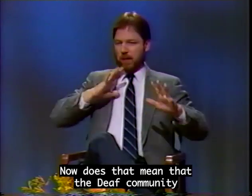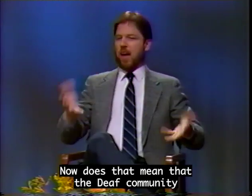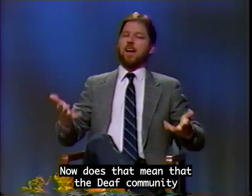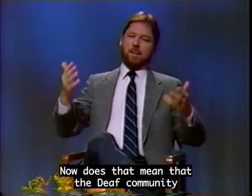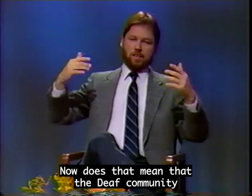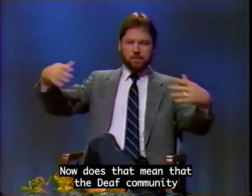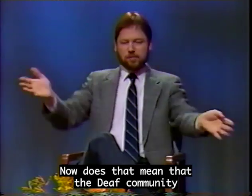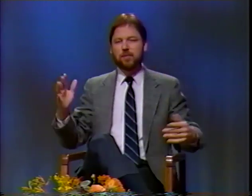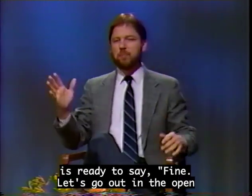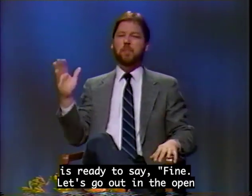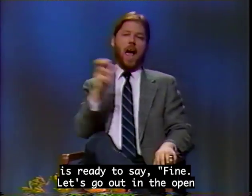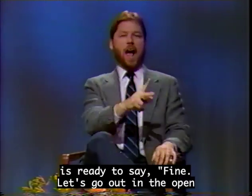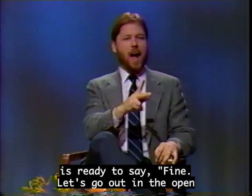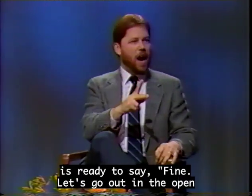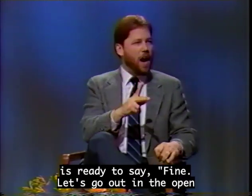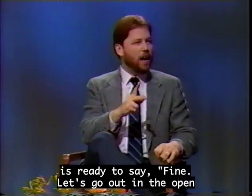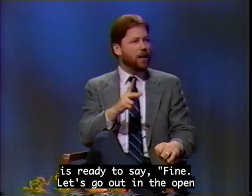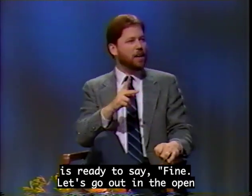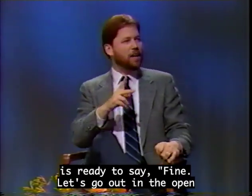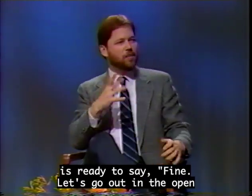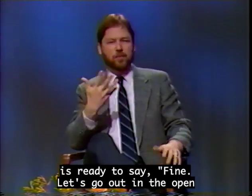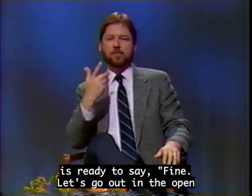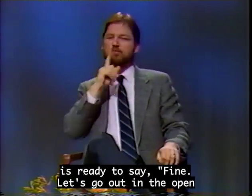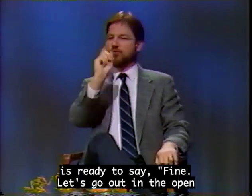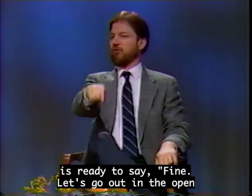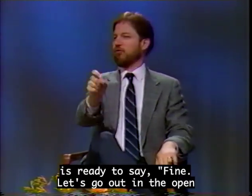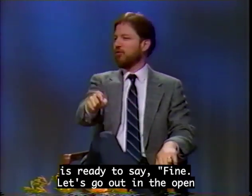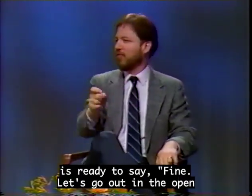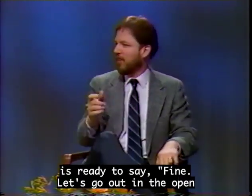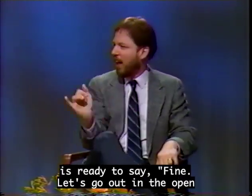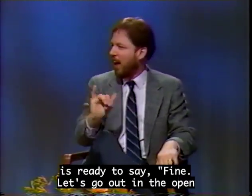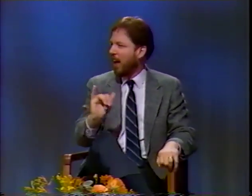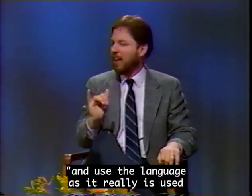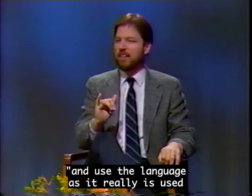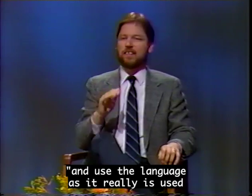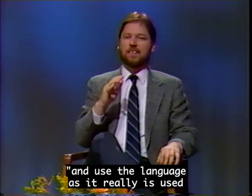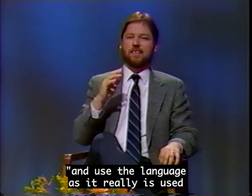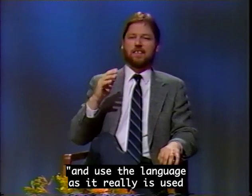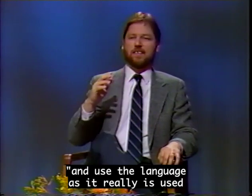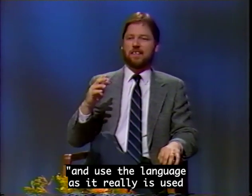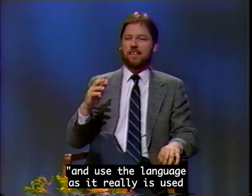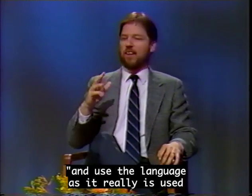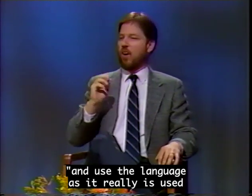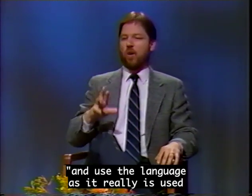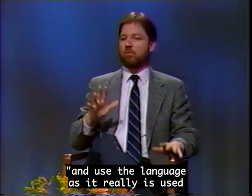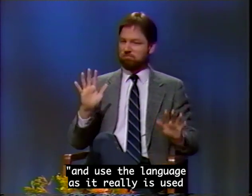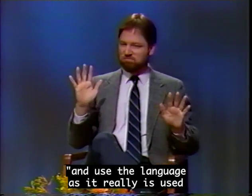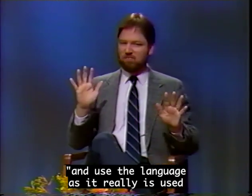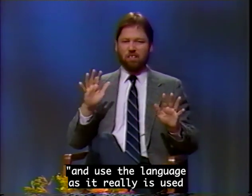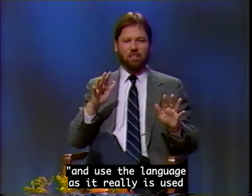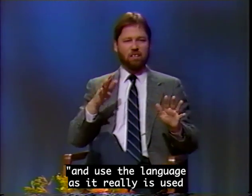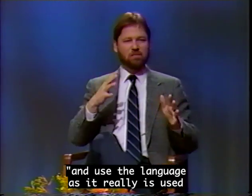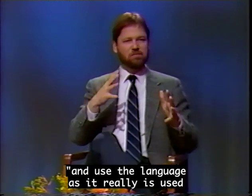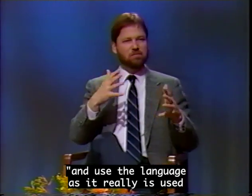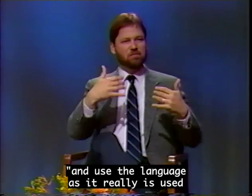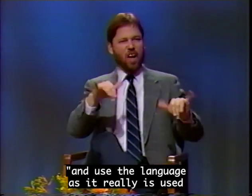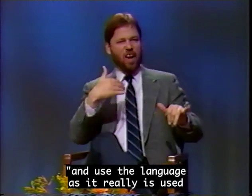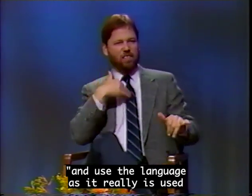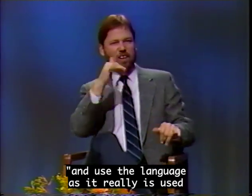mean that the deaf community is ready to say, fine, let's go out in the open and use the language as it really